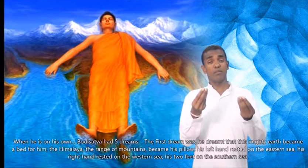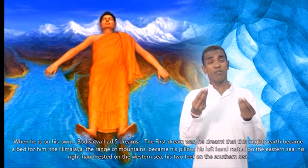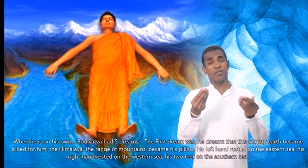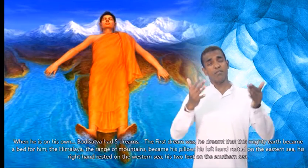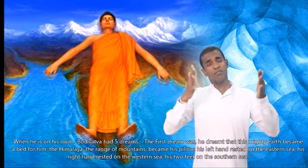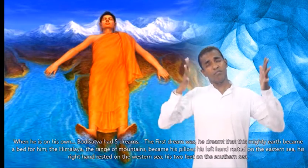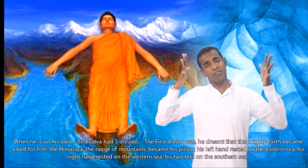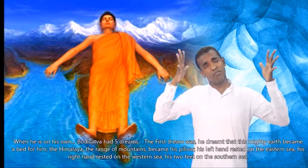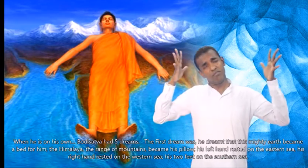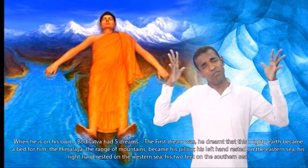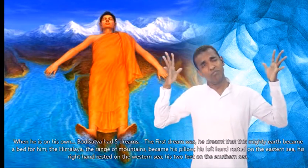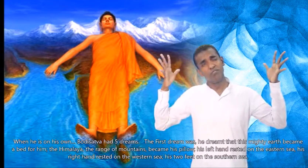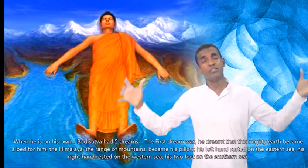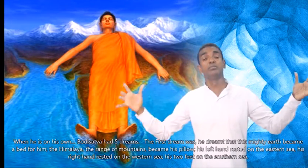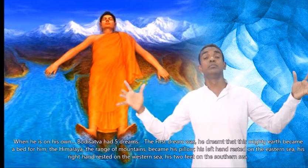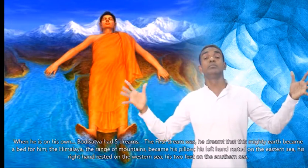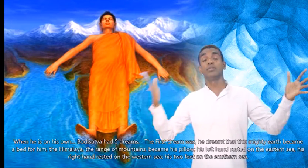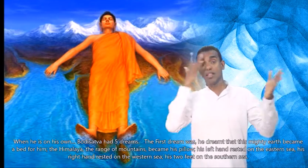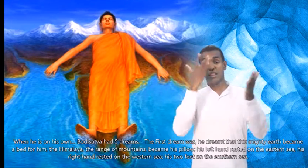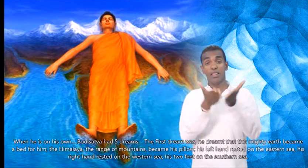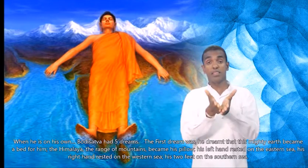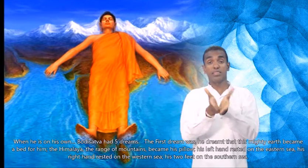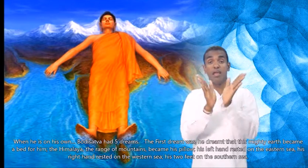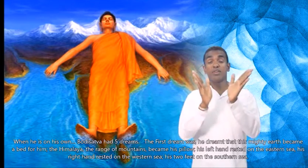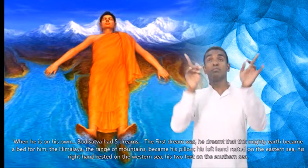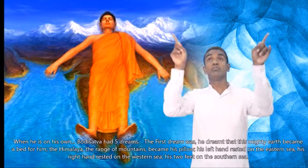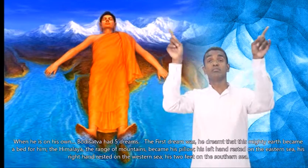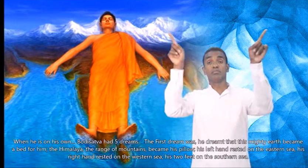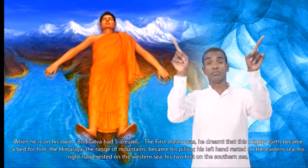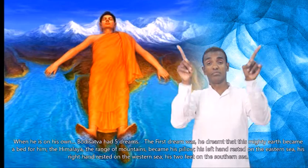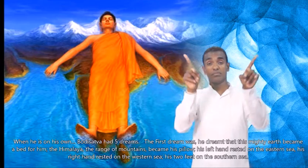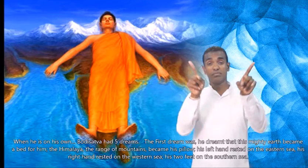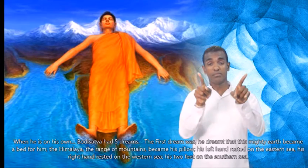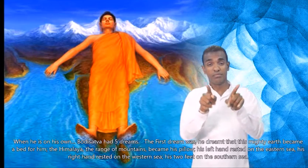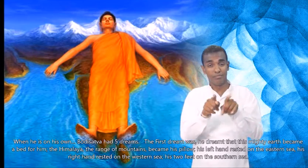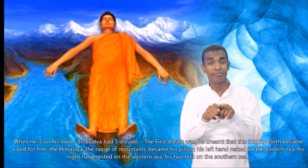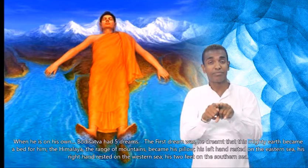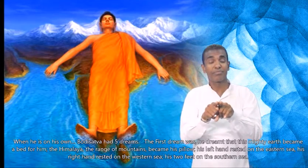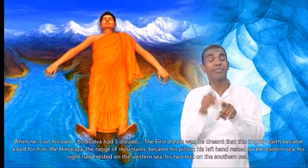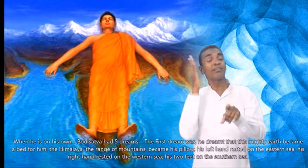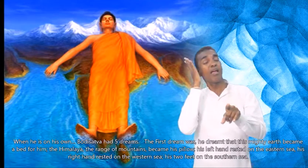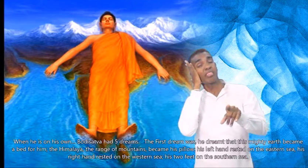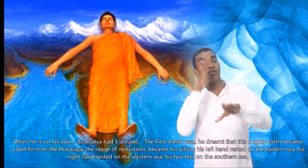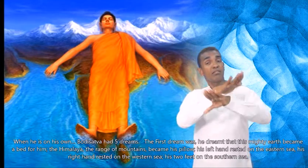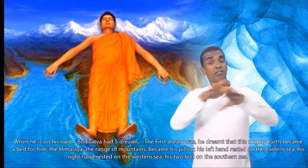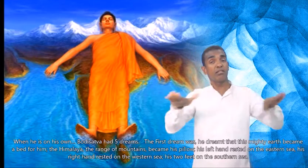mighty earth became a bed for him. The Himalaya, the range of mountains, became his